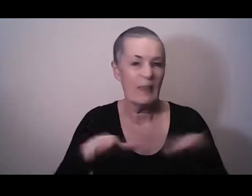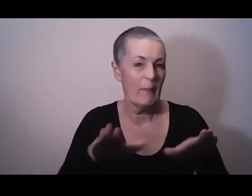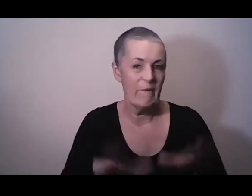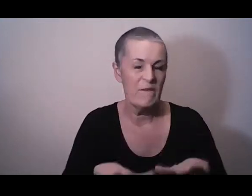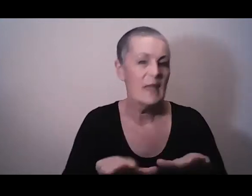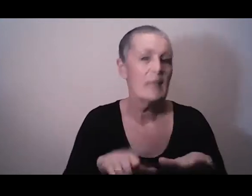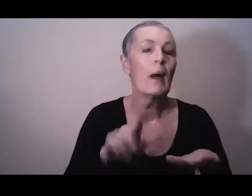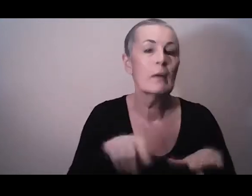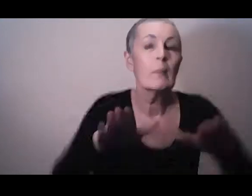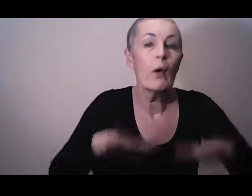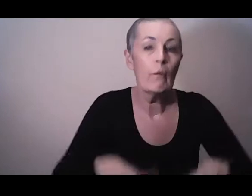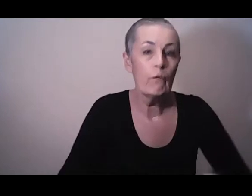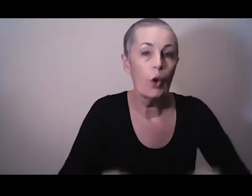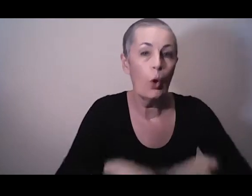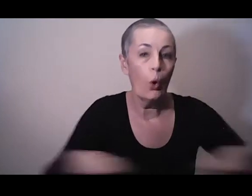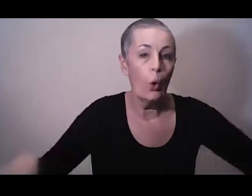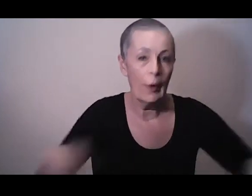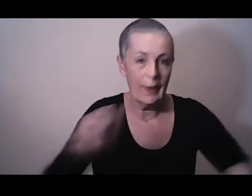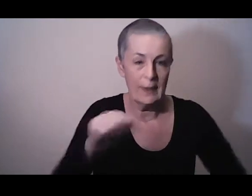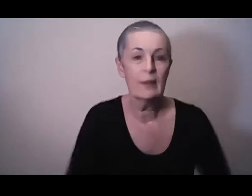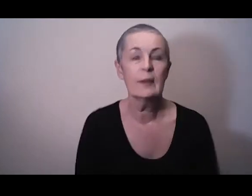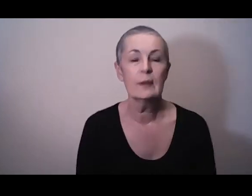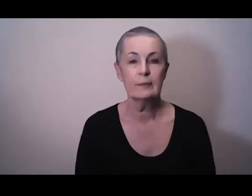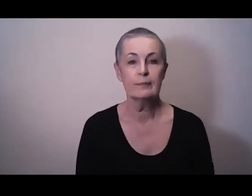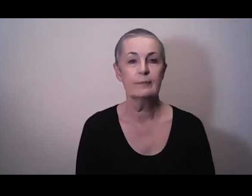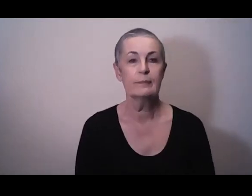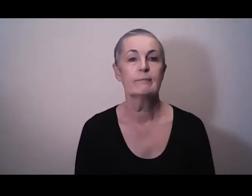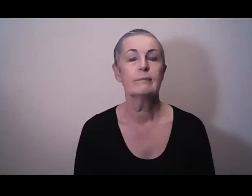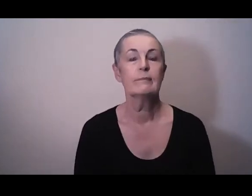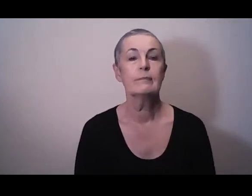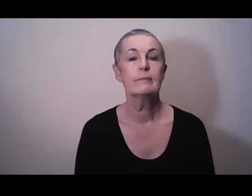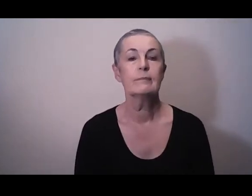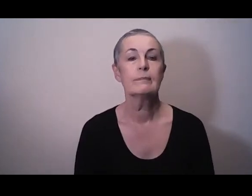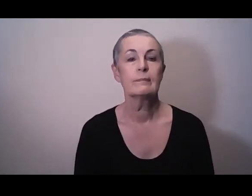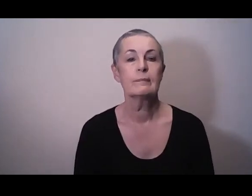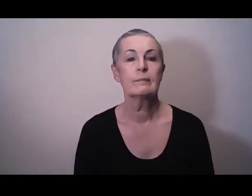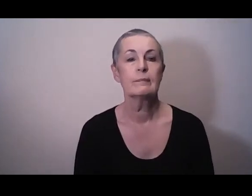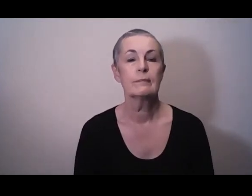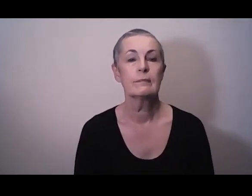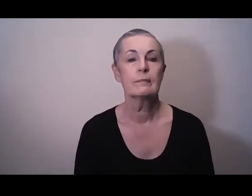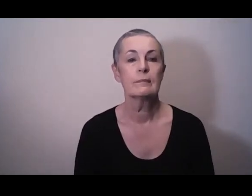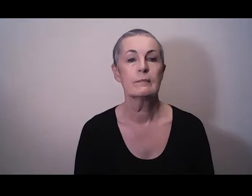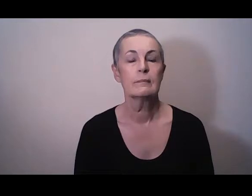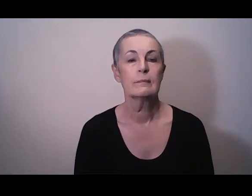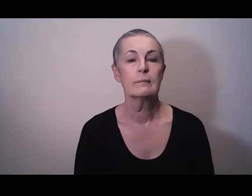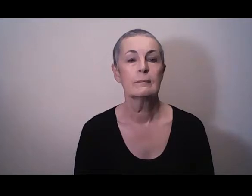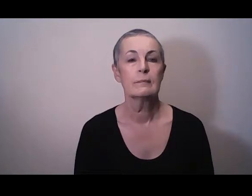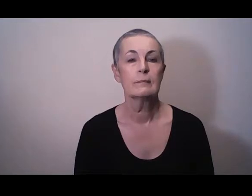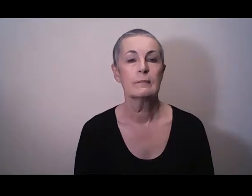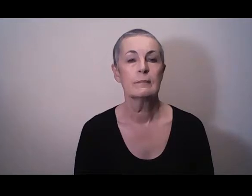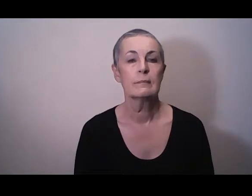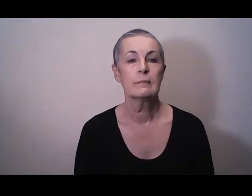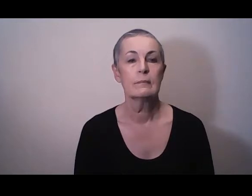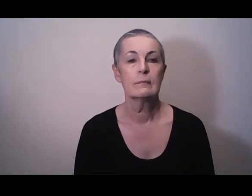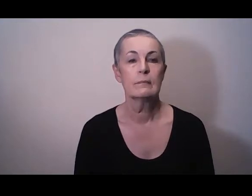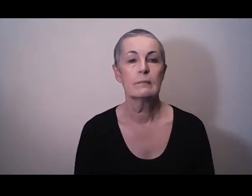Okay, so again, you have one hand, both hands facing up. You're going to use your waist